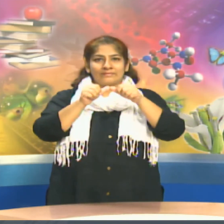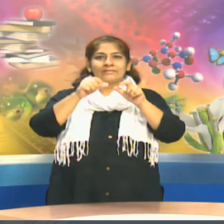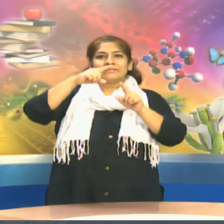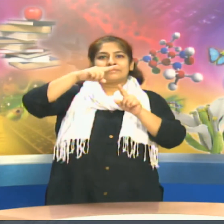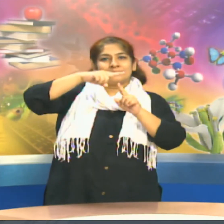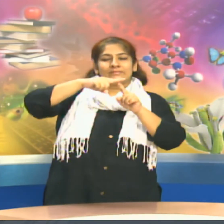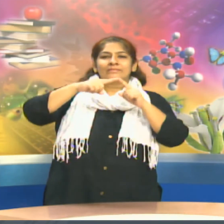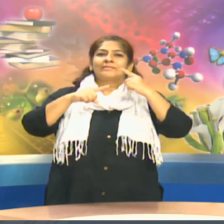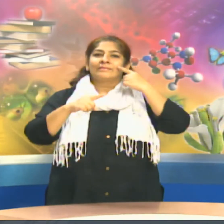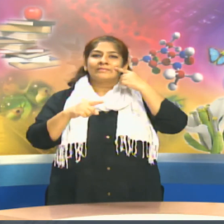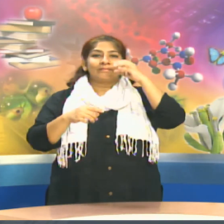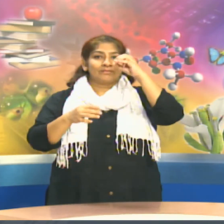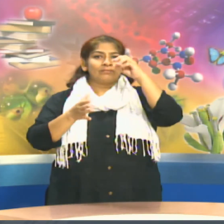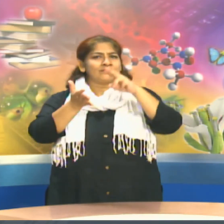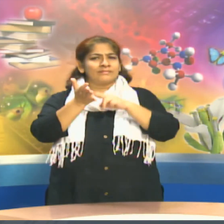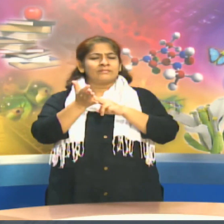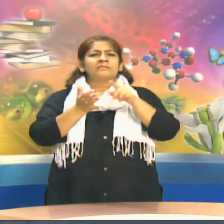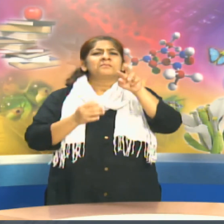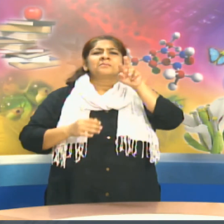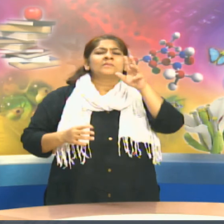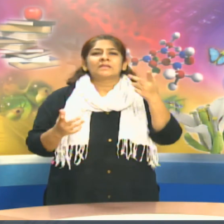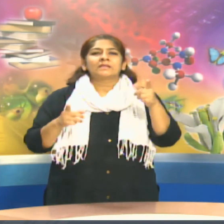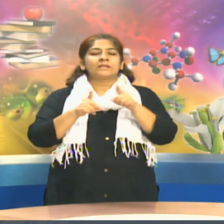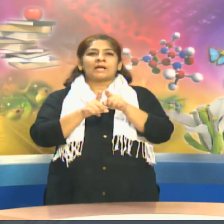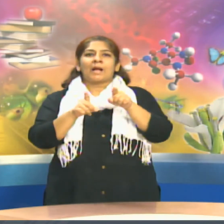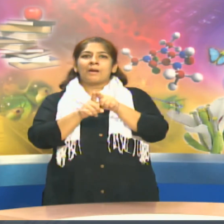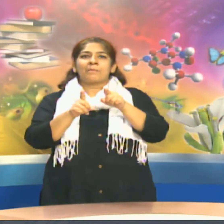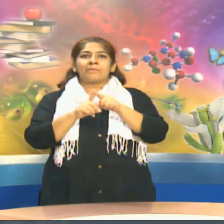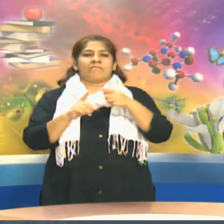This is the finger spelling of this word. What does it mean?